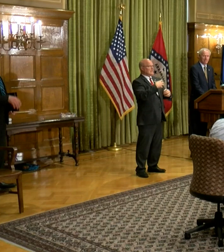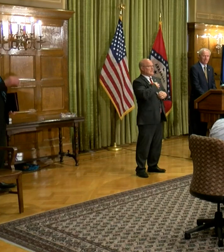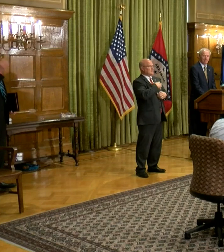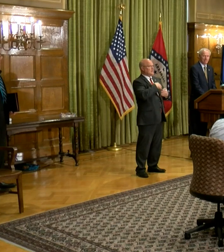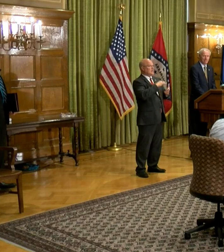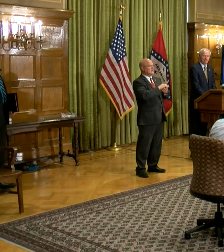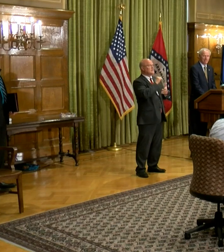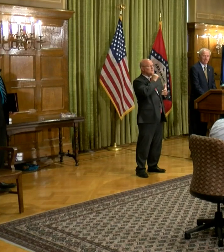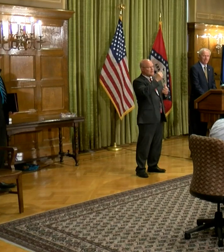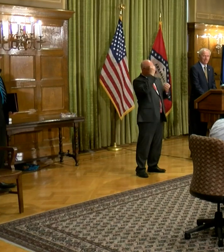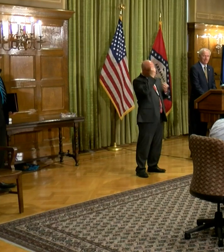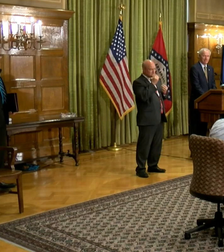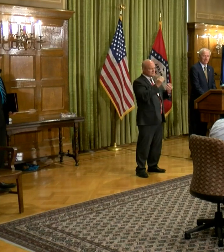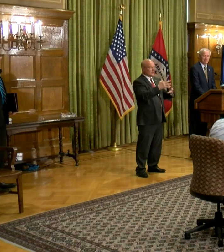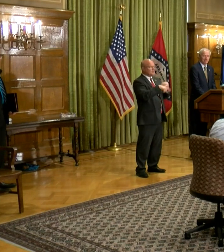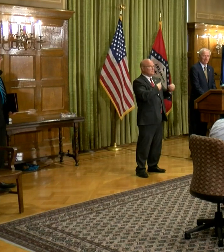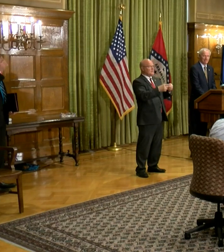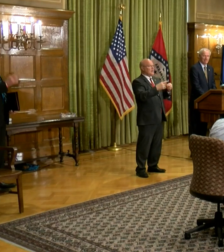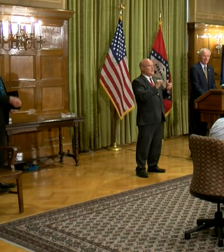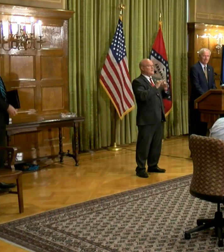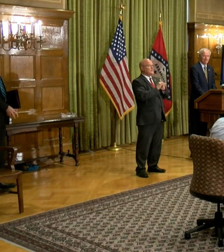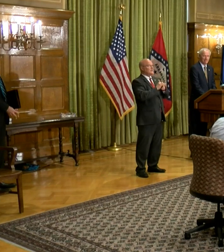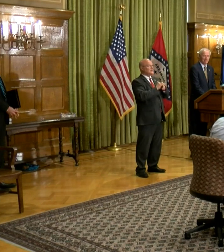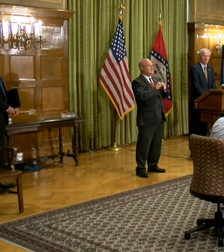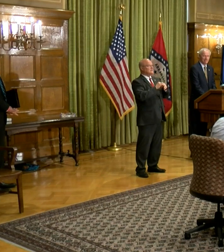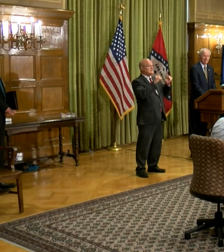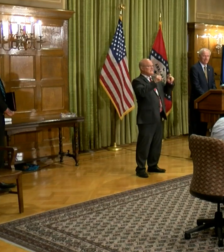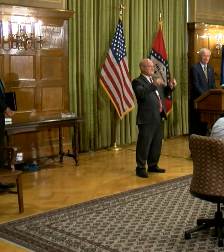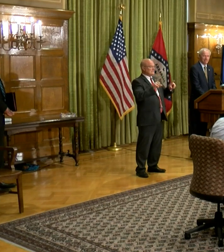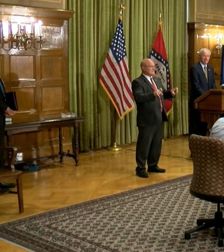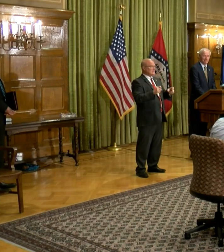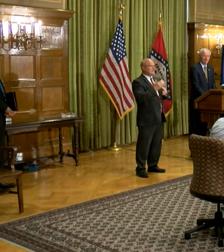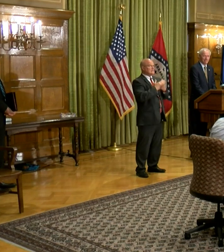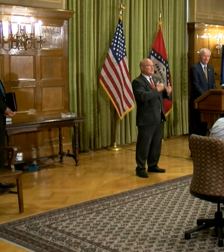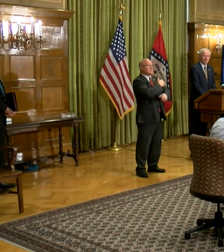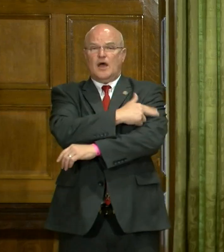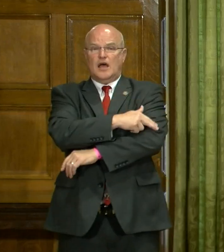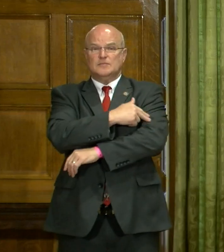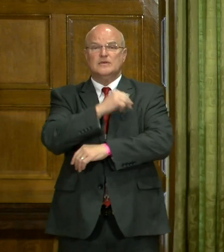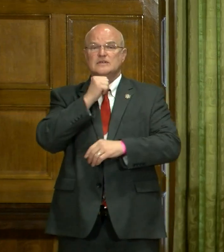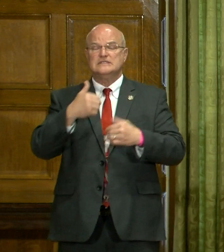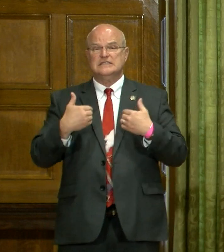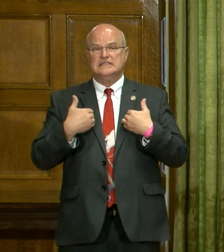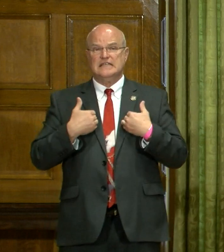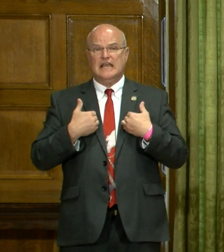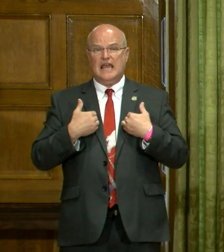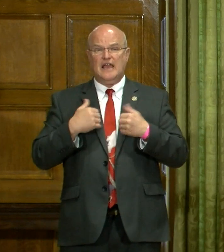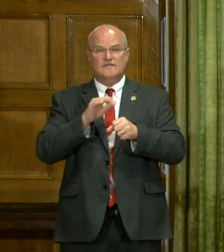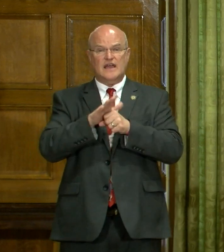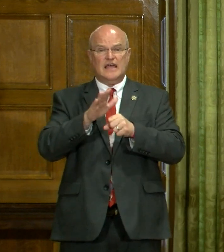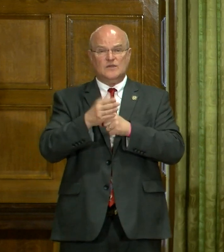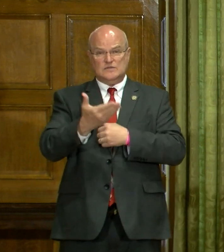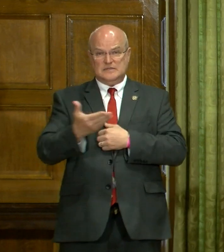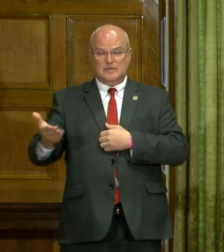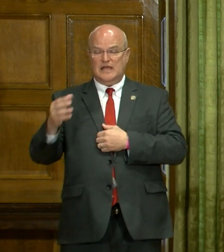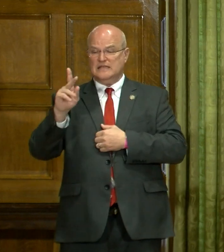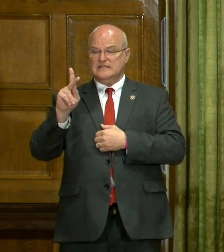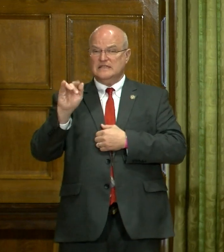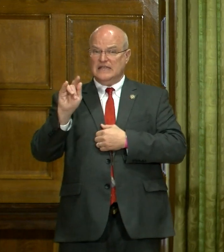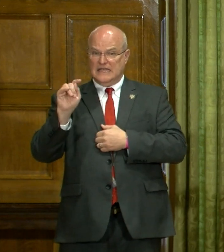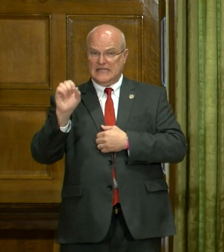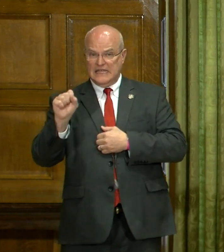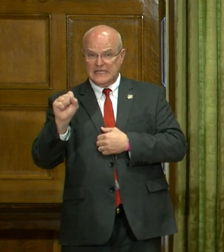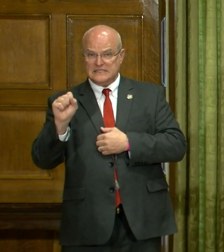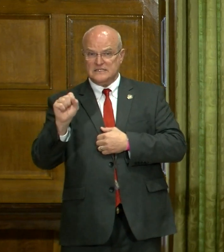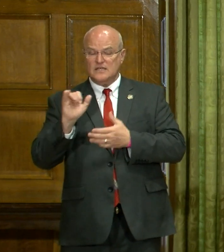complaining that they weren't consulted about the campaign and that some hospitals didn't have adequate supplies of testing